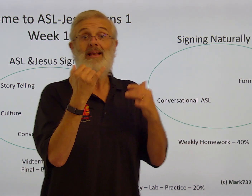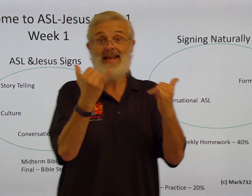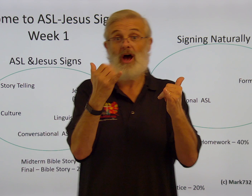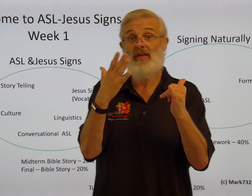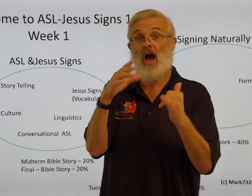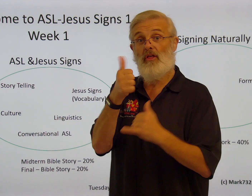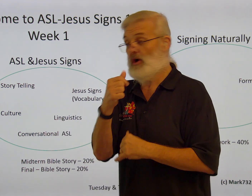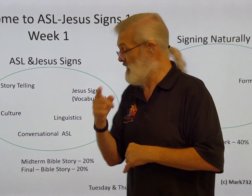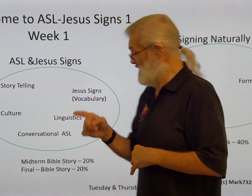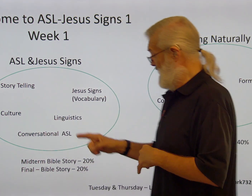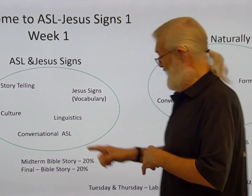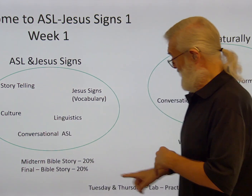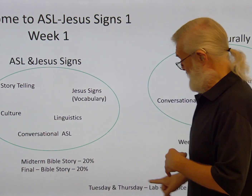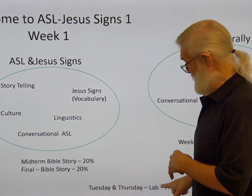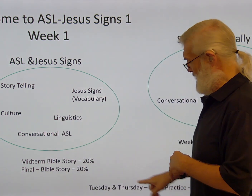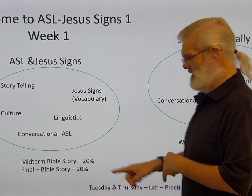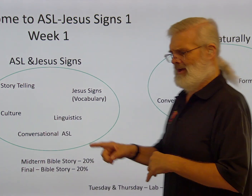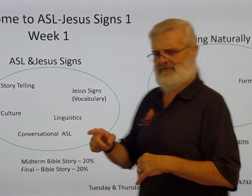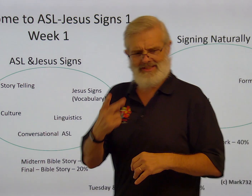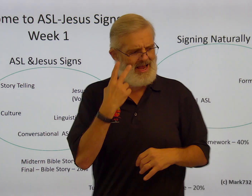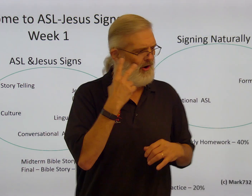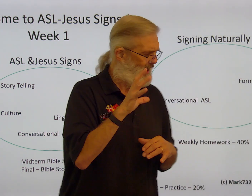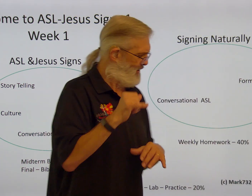the others, and this, I'll have to see how I can do this here,